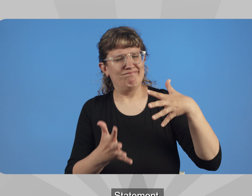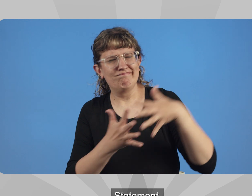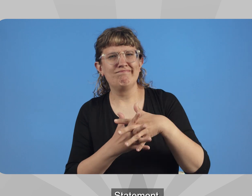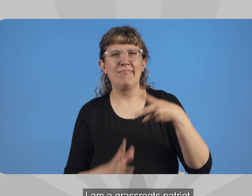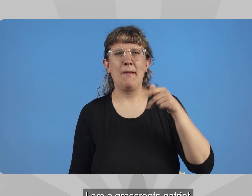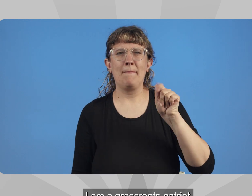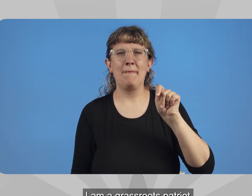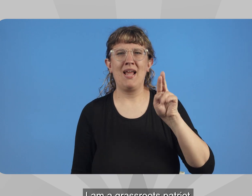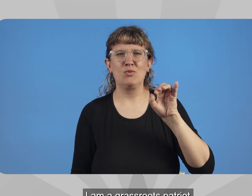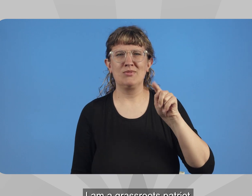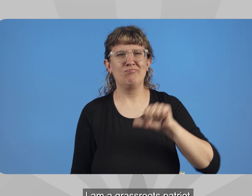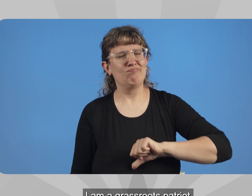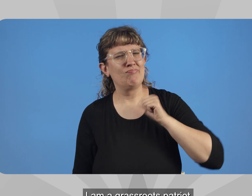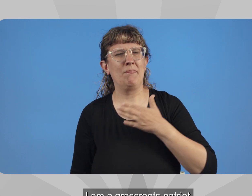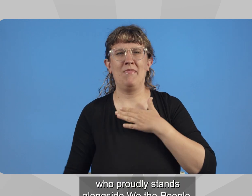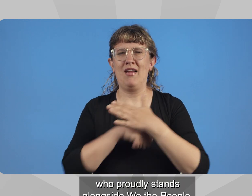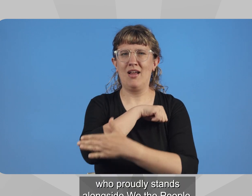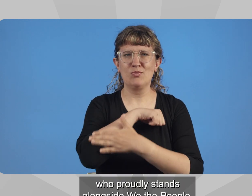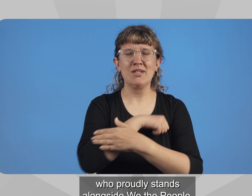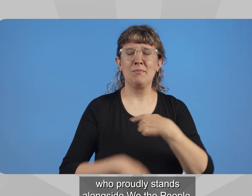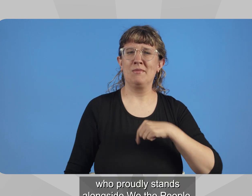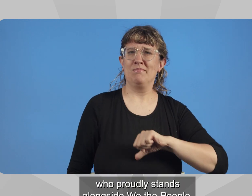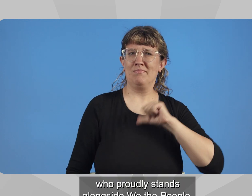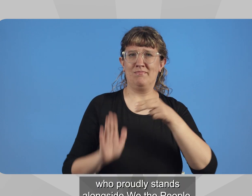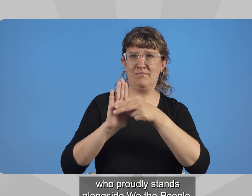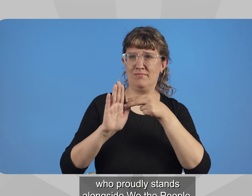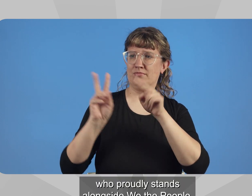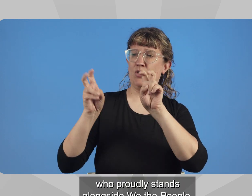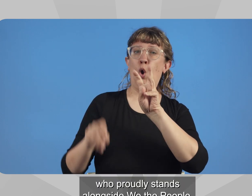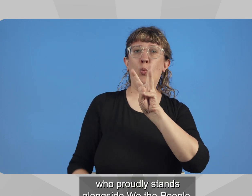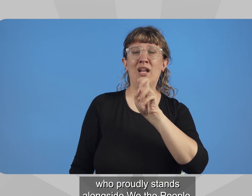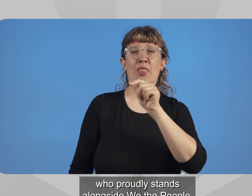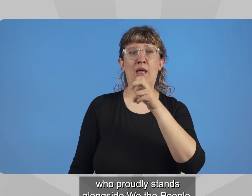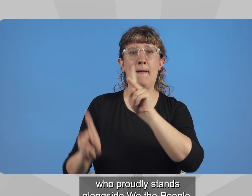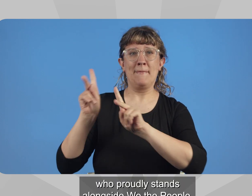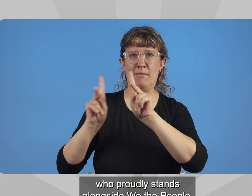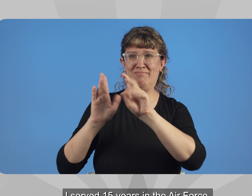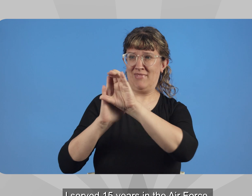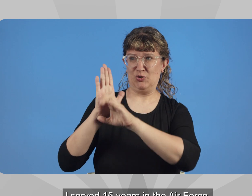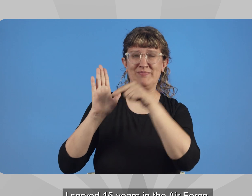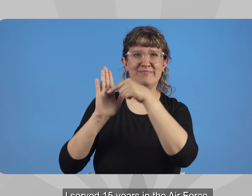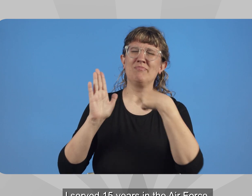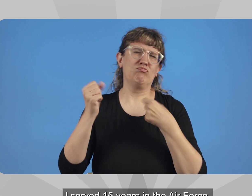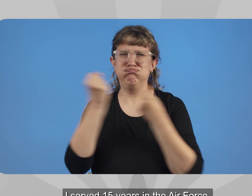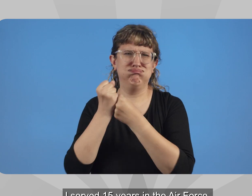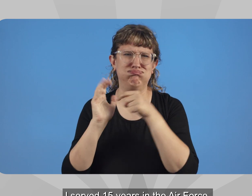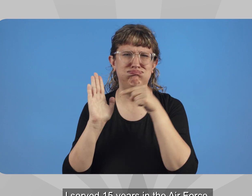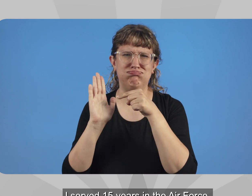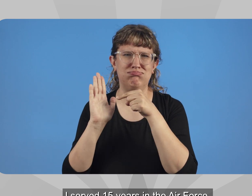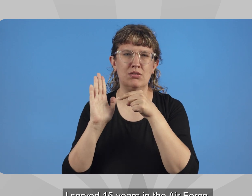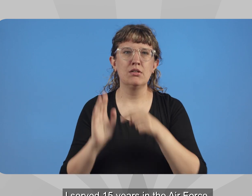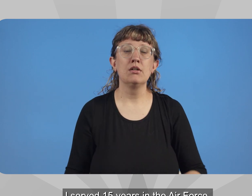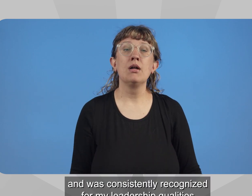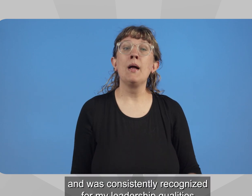Statement. I am a grassroots patriot who proudly stands alongside we the people. I served 15 years